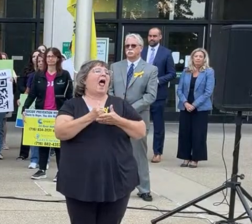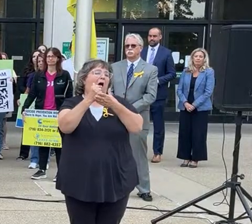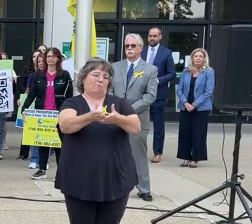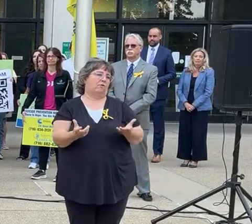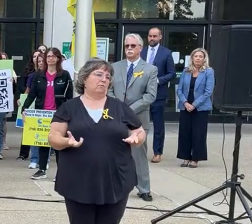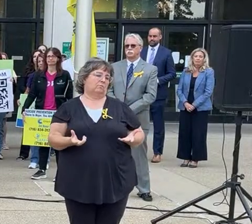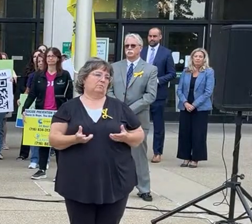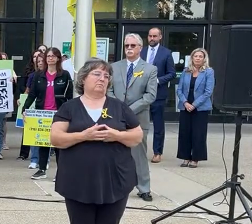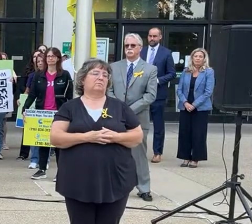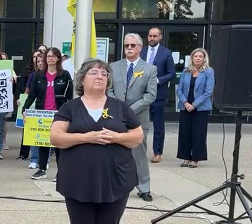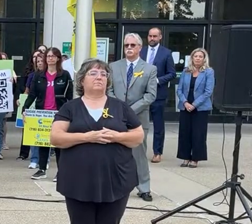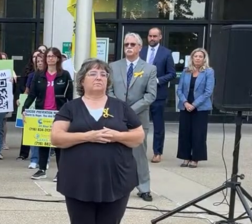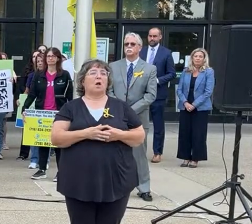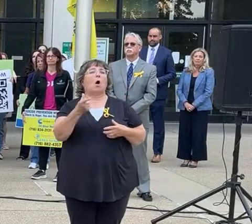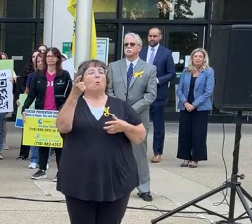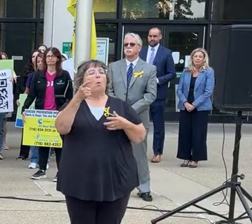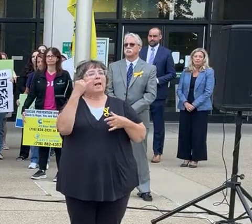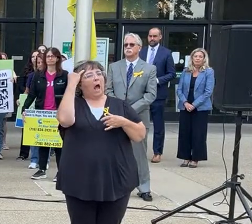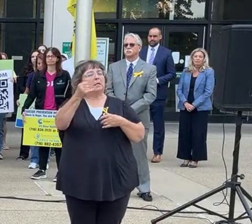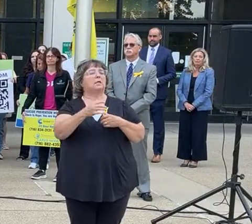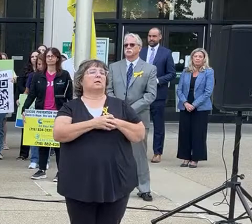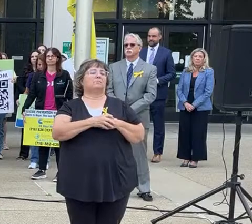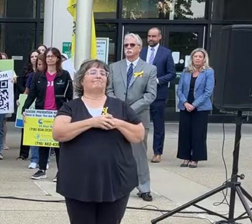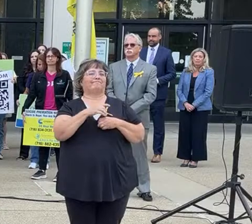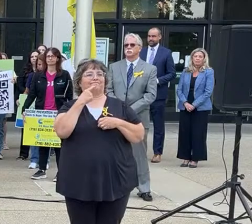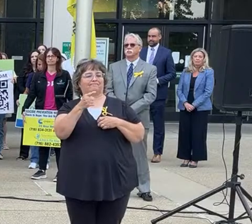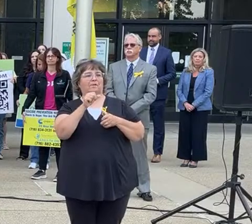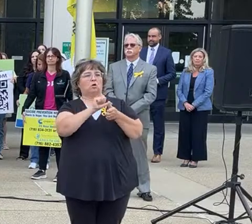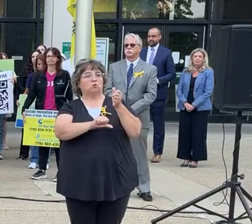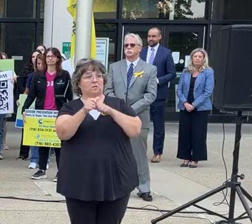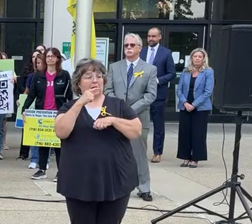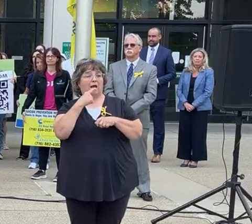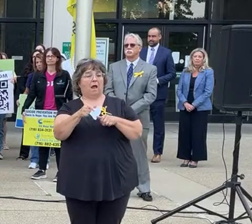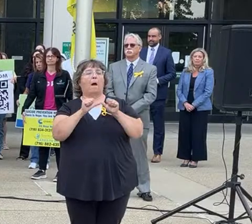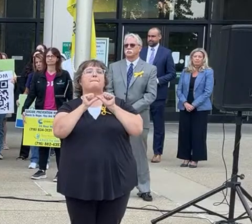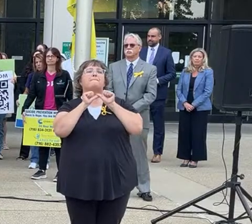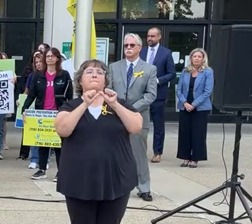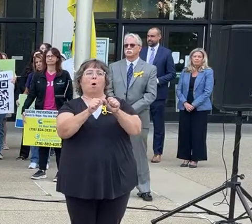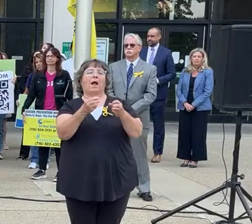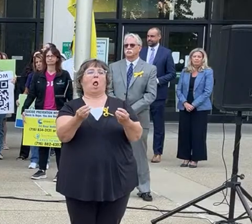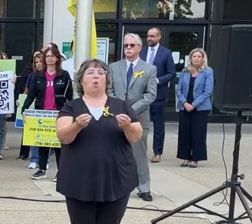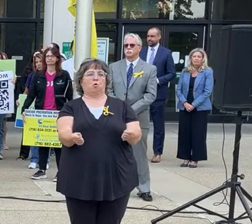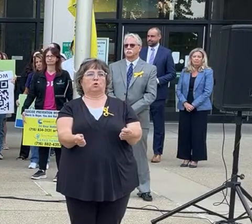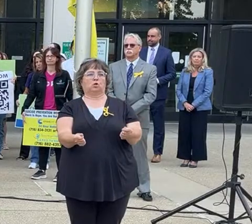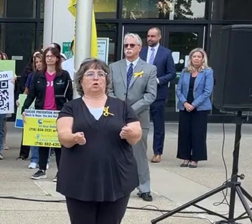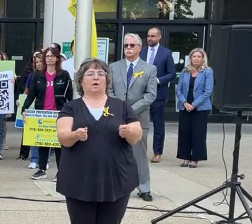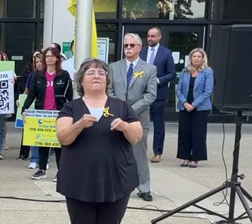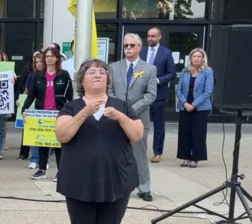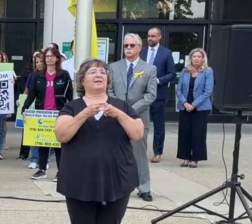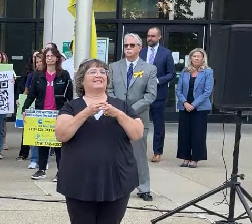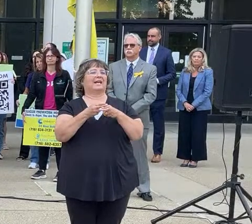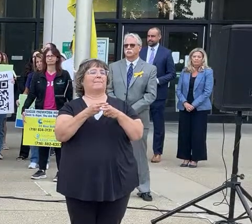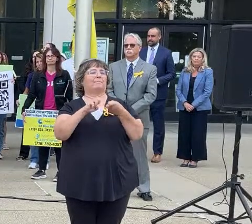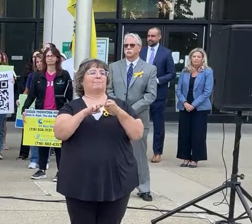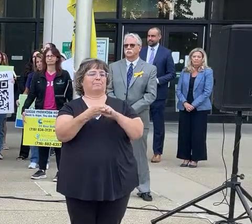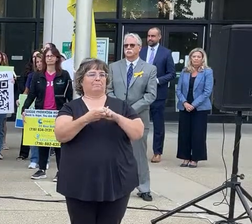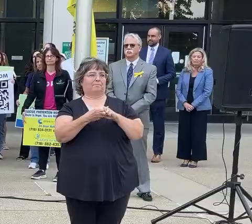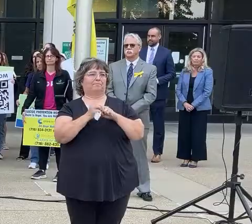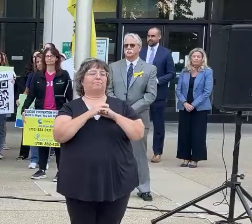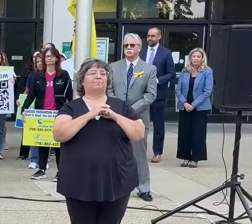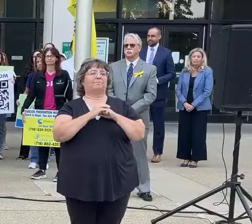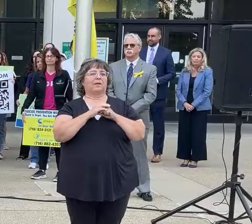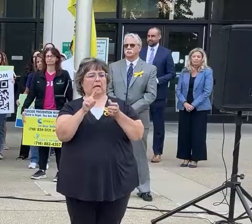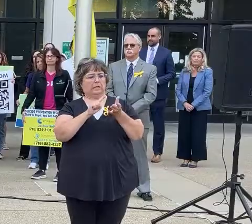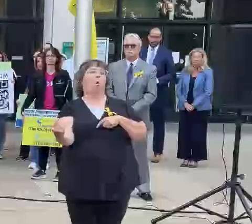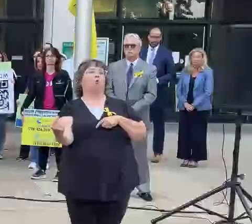helpful. I'll leave you with this. As we said, suicide is a permanent solution for a temporary problem.